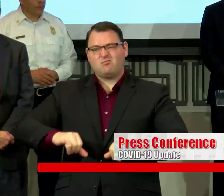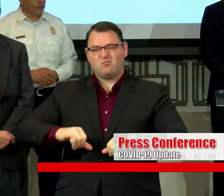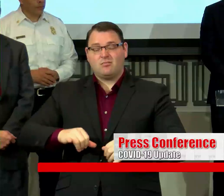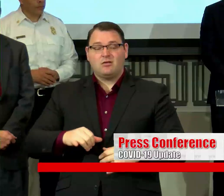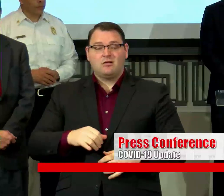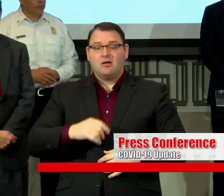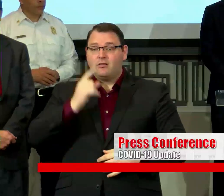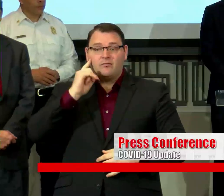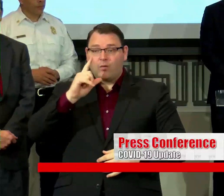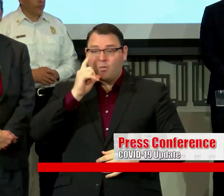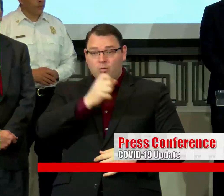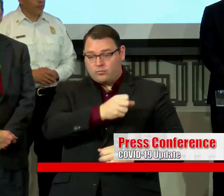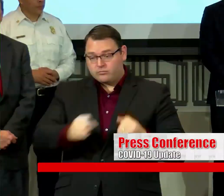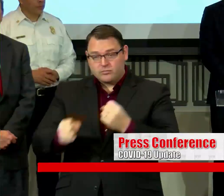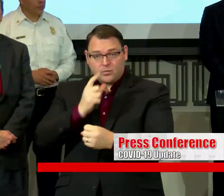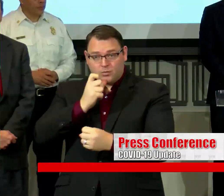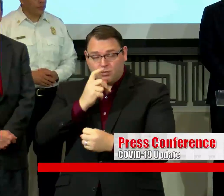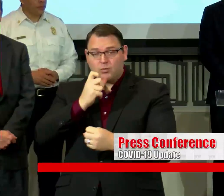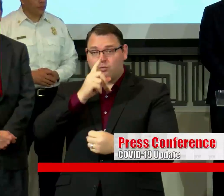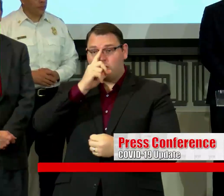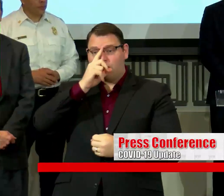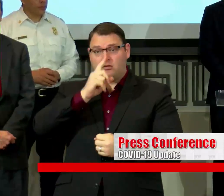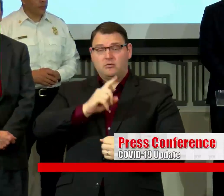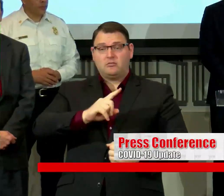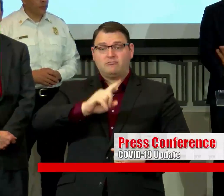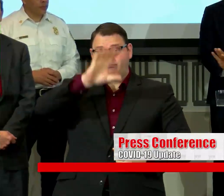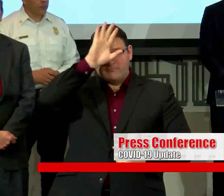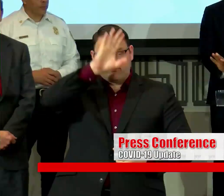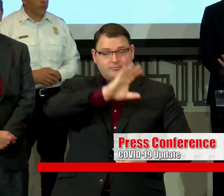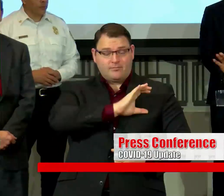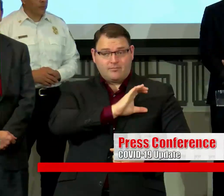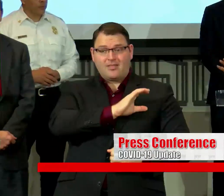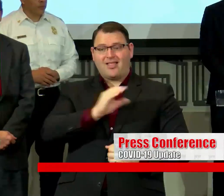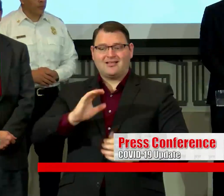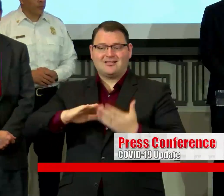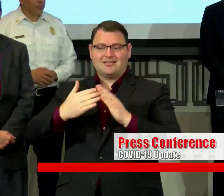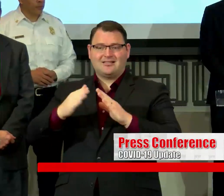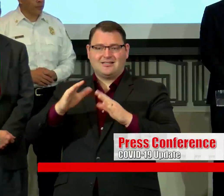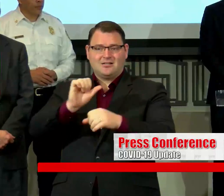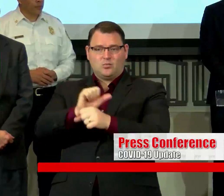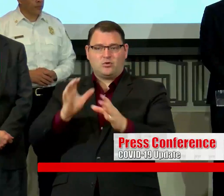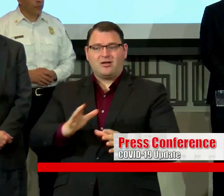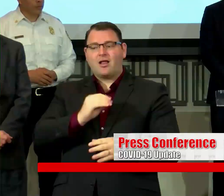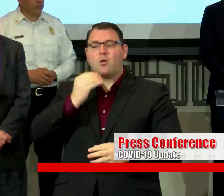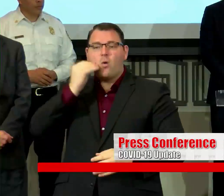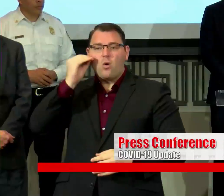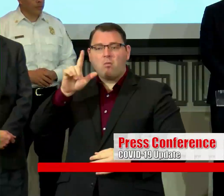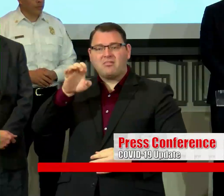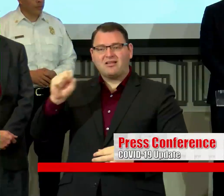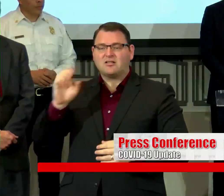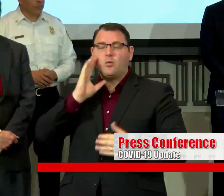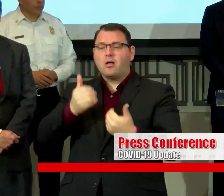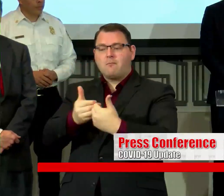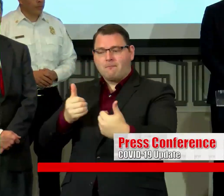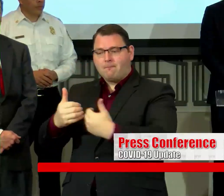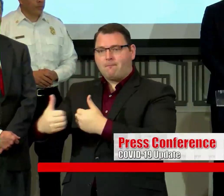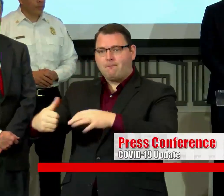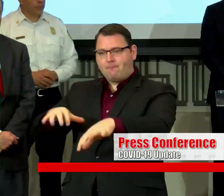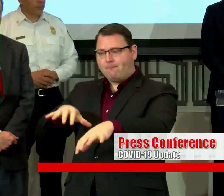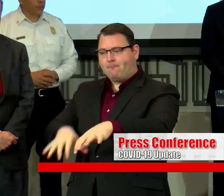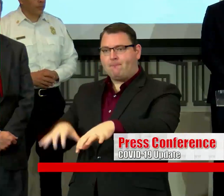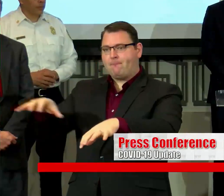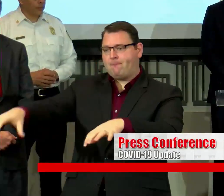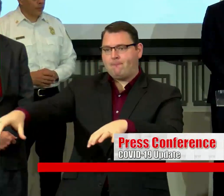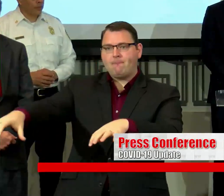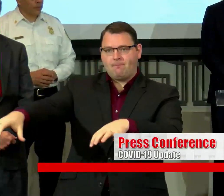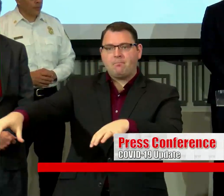municipal workers and homeless individuals as well. And then we'll segregate them, because one person was asking, are we mixing the two? No, today was